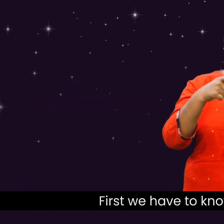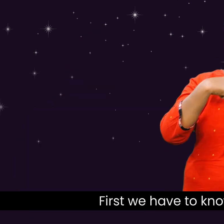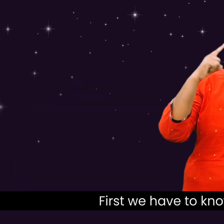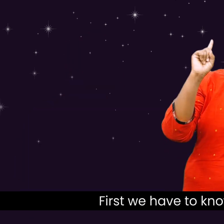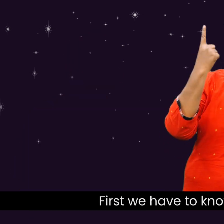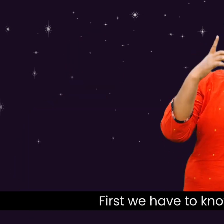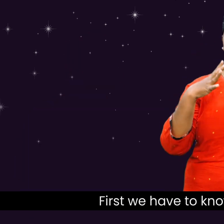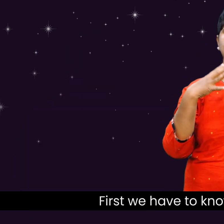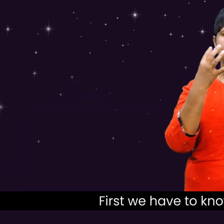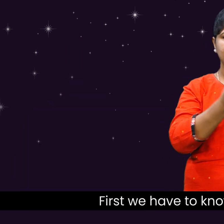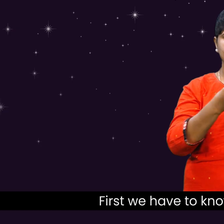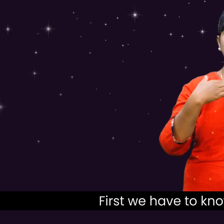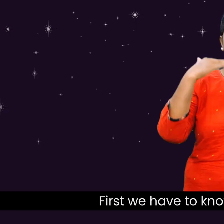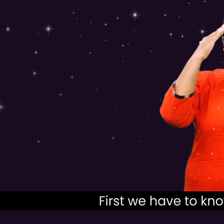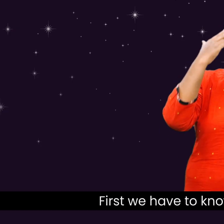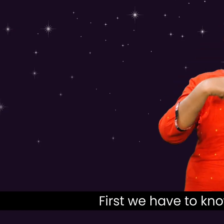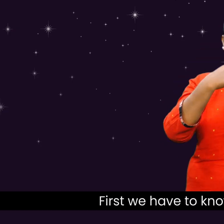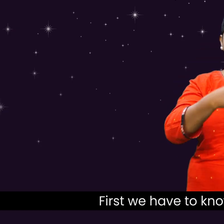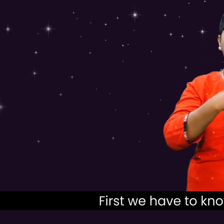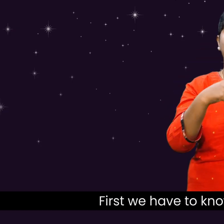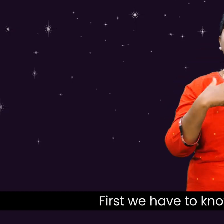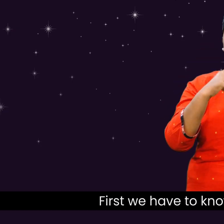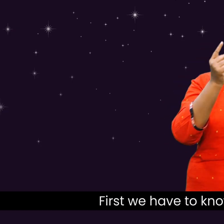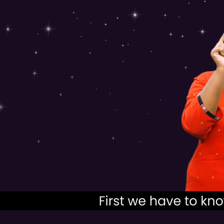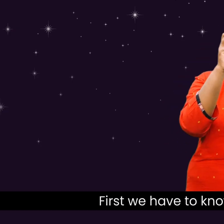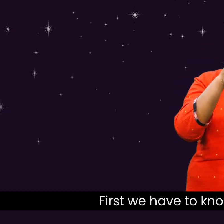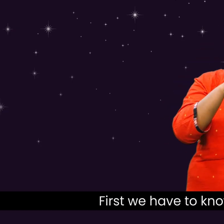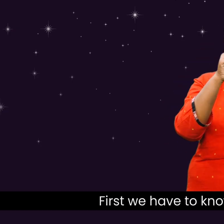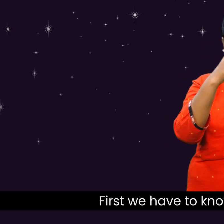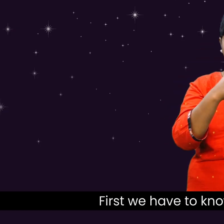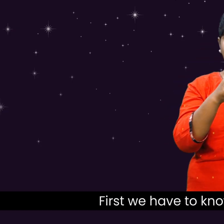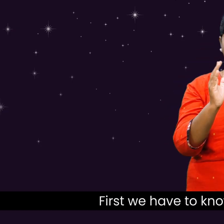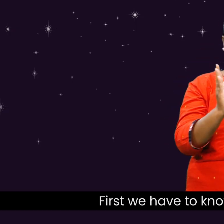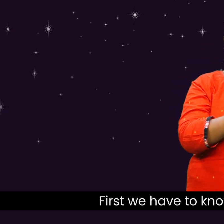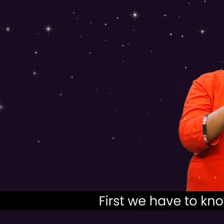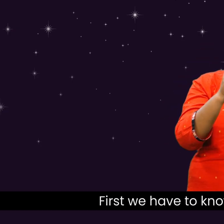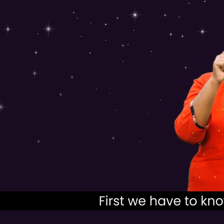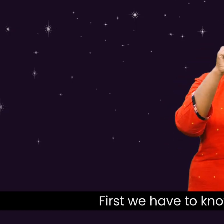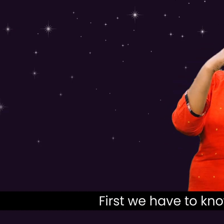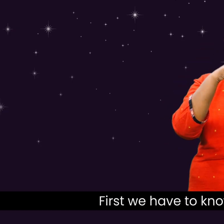First, we have to know about umbra and penumbra.